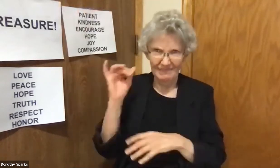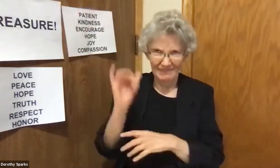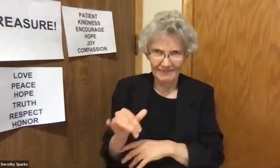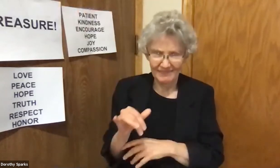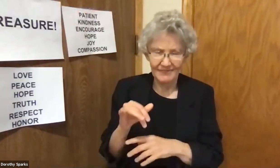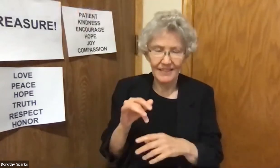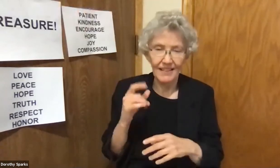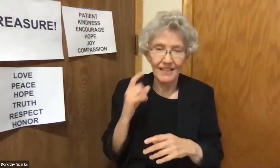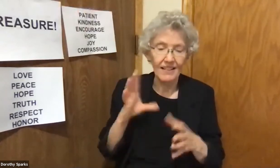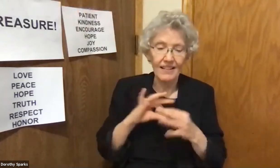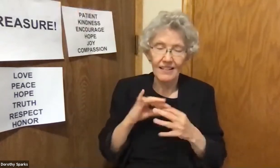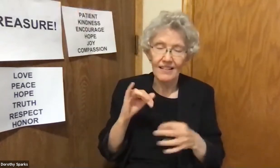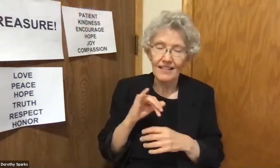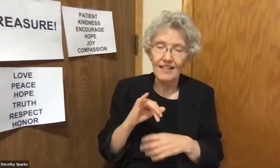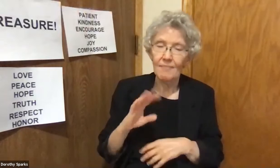treasure.